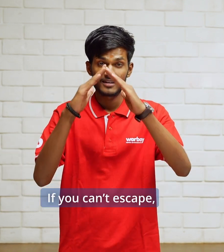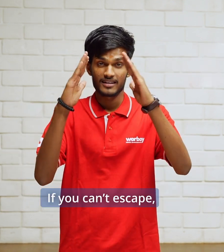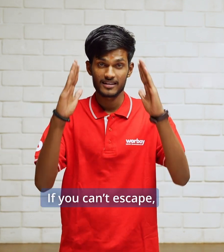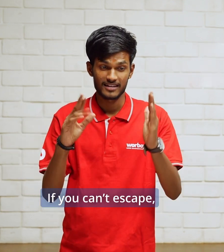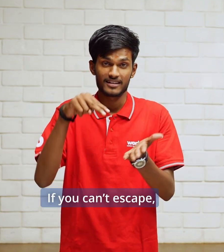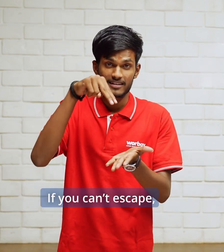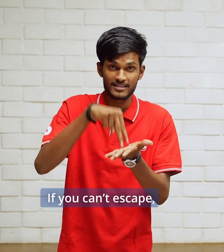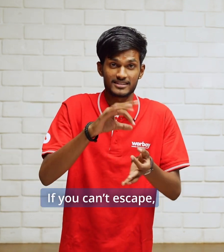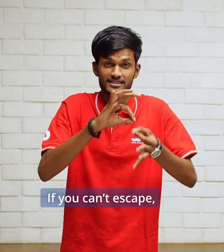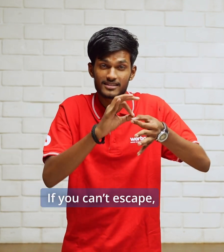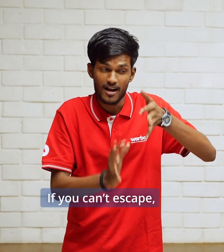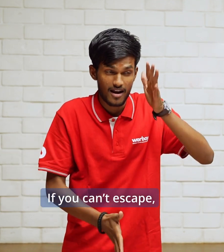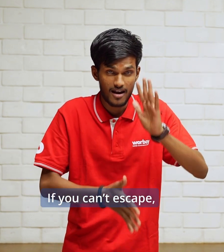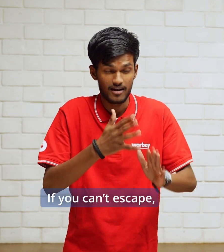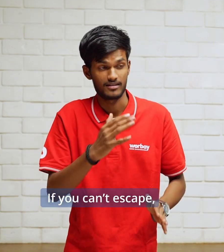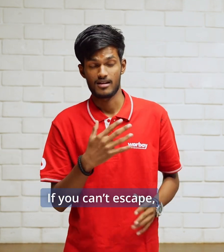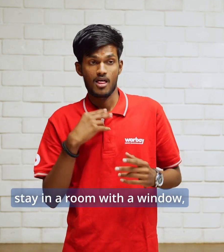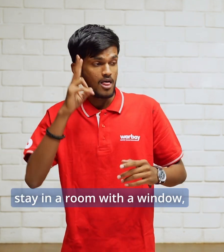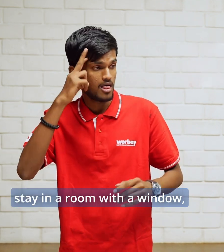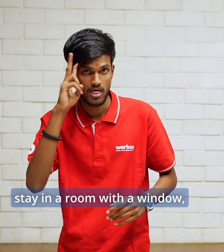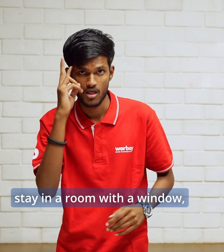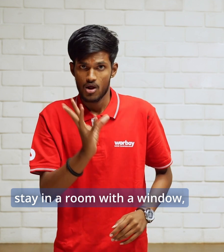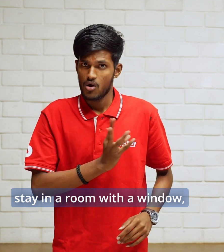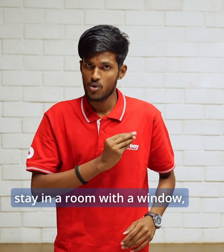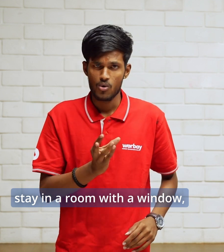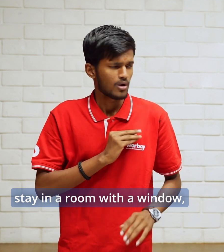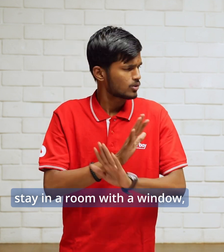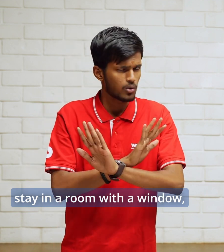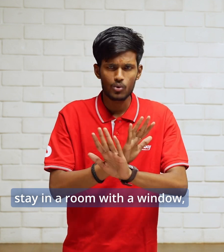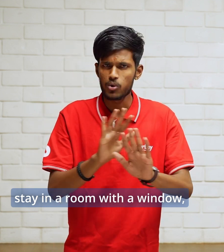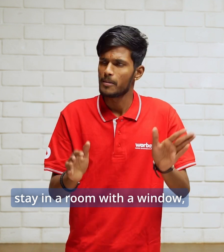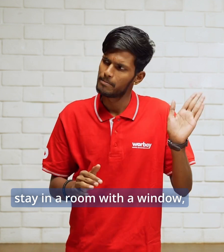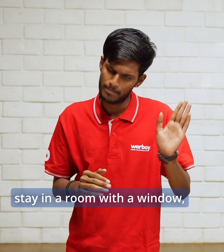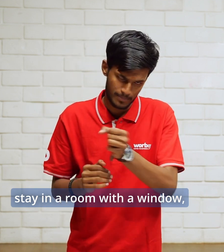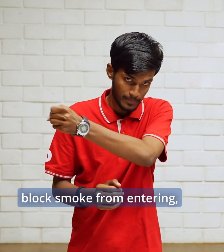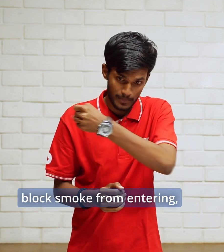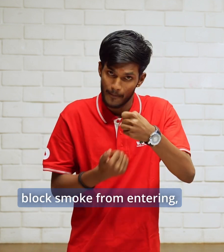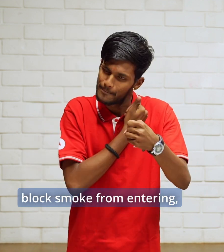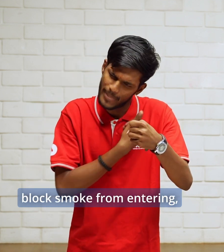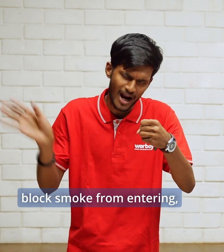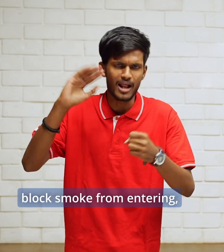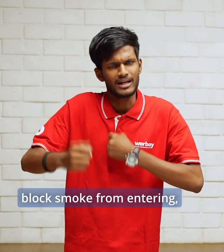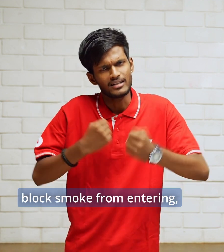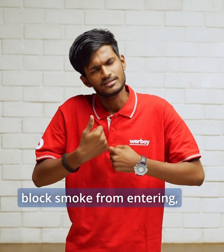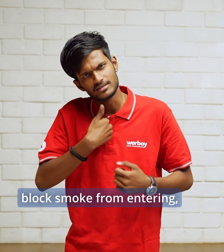If you can't escape, stay in a room with a window. Block smoke from entering